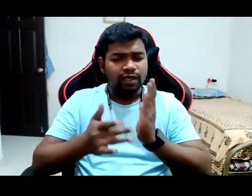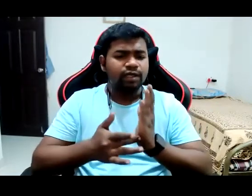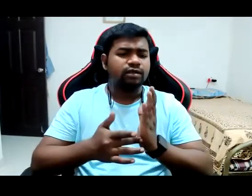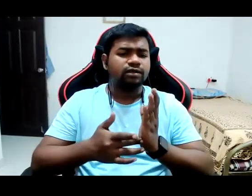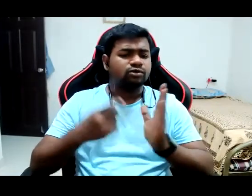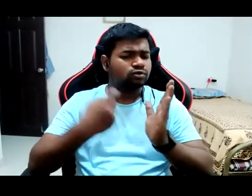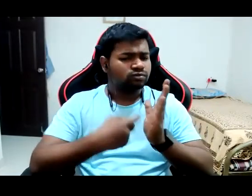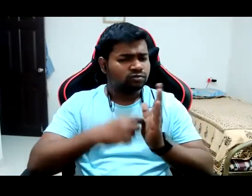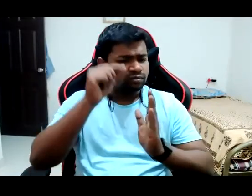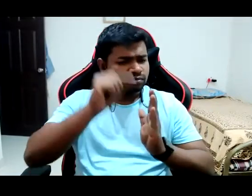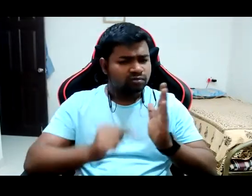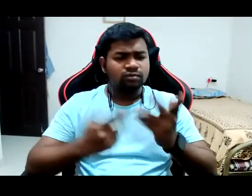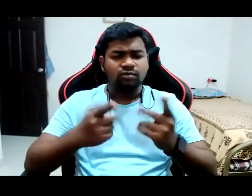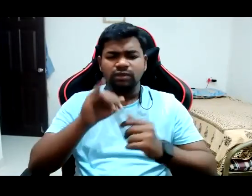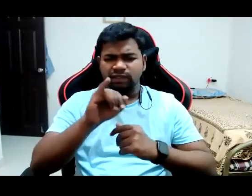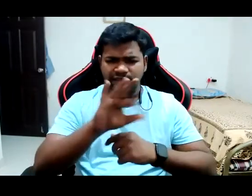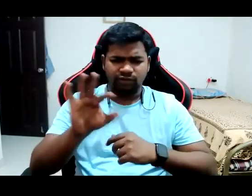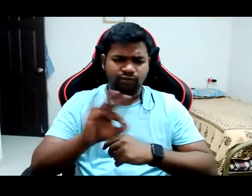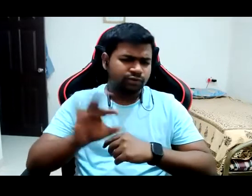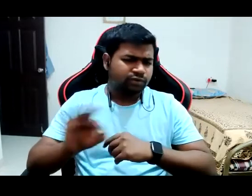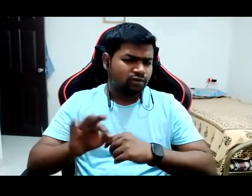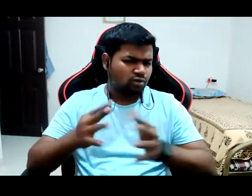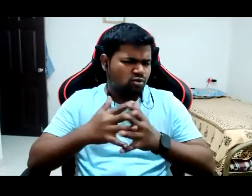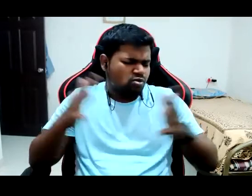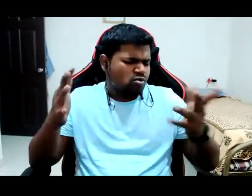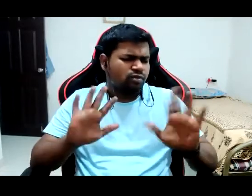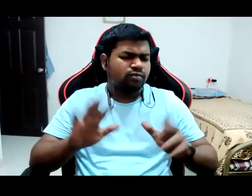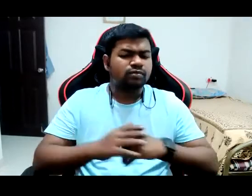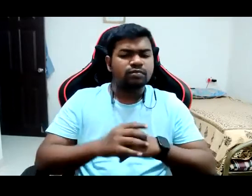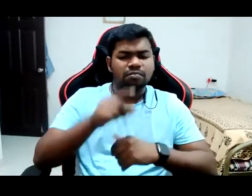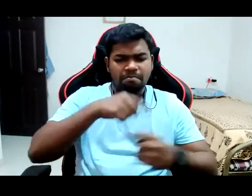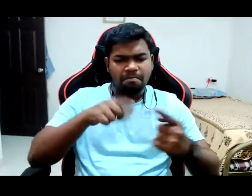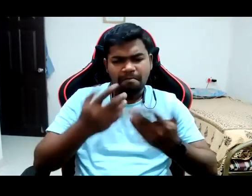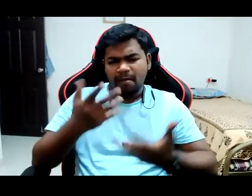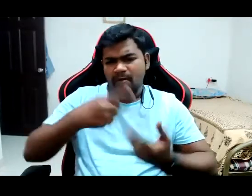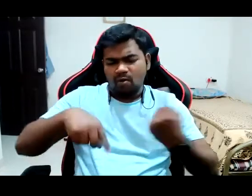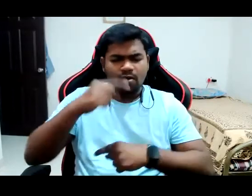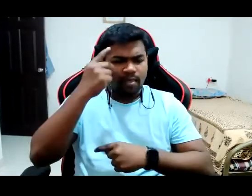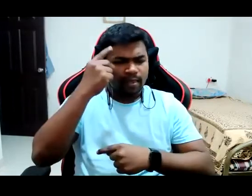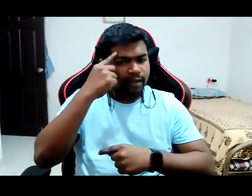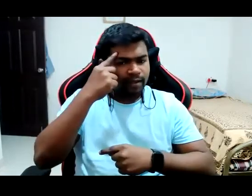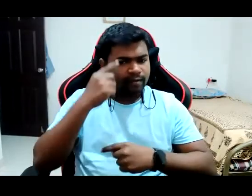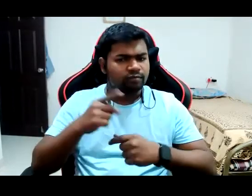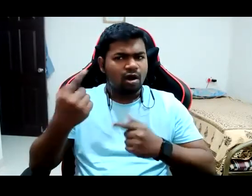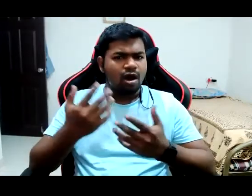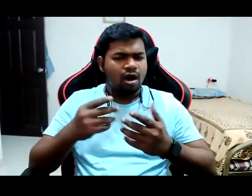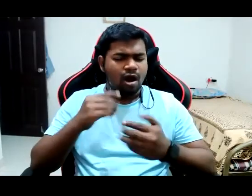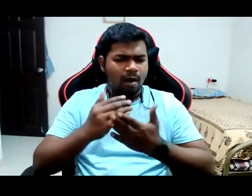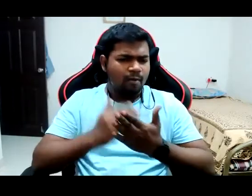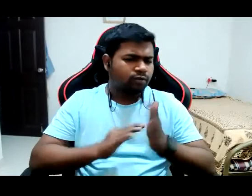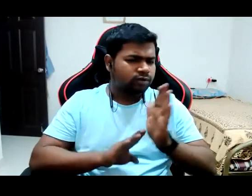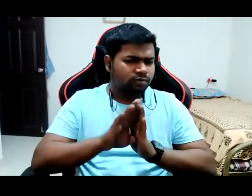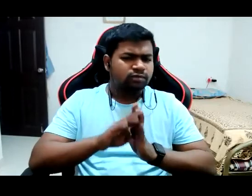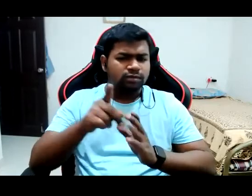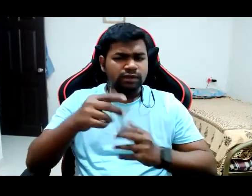Again, 6 weeks is not a lot of time. It may seem so, but when you're thinking about development, so keep that in mind as you're thinking about some of these challenges and